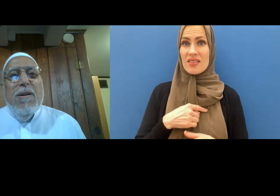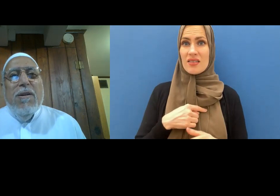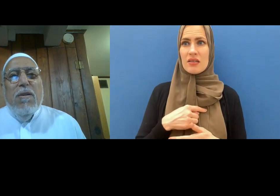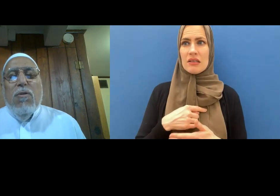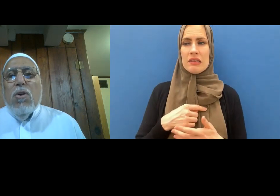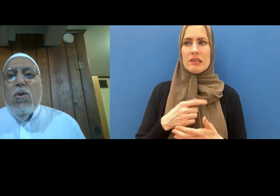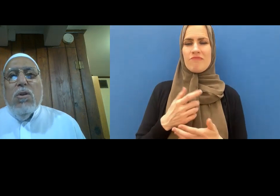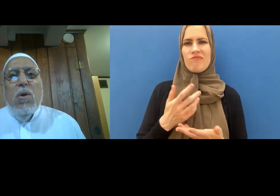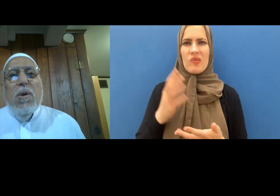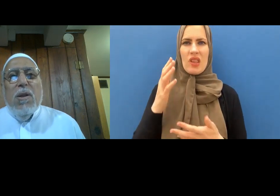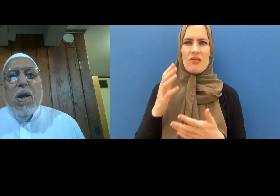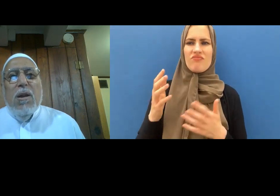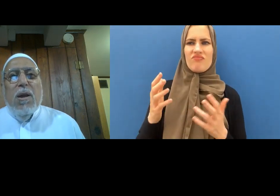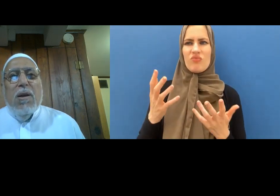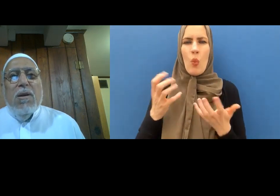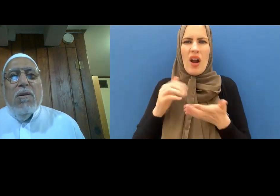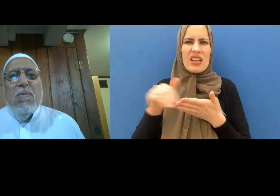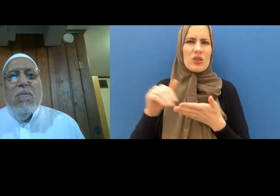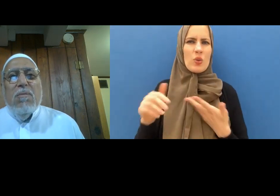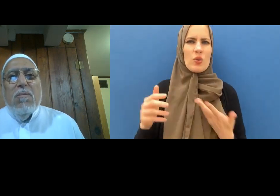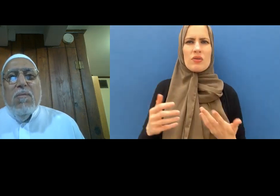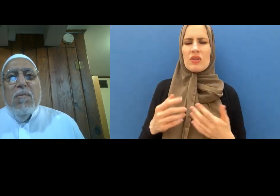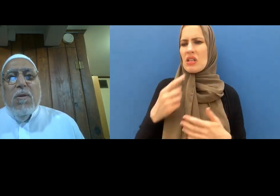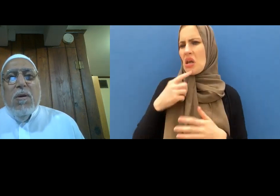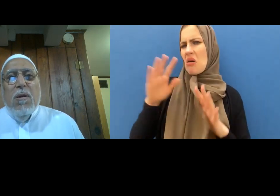still for not doing the right thing.